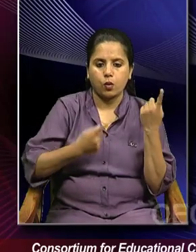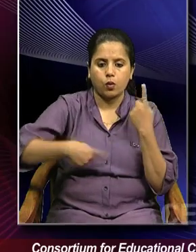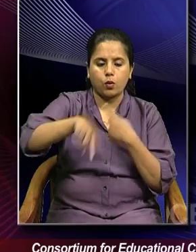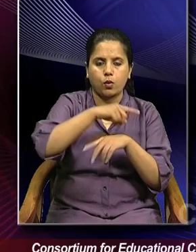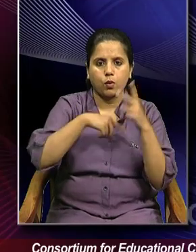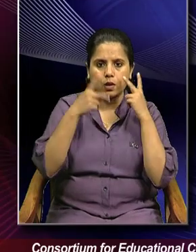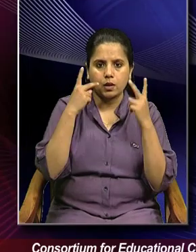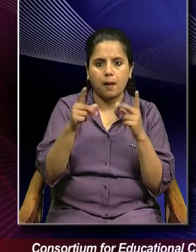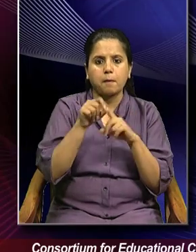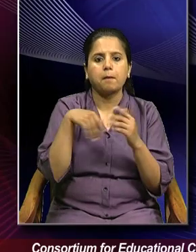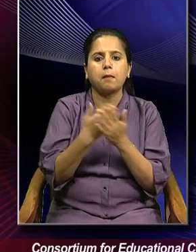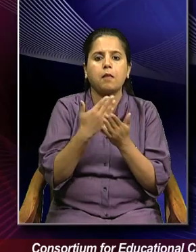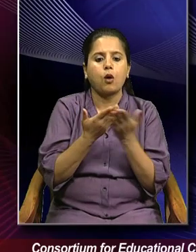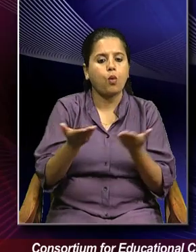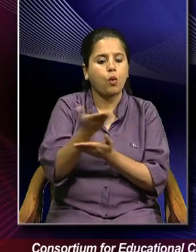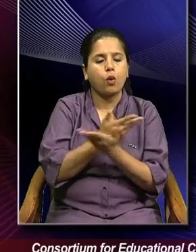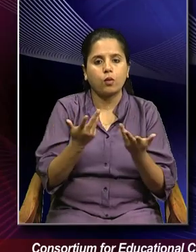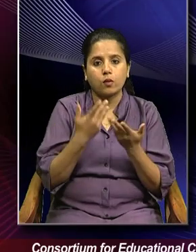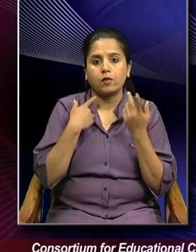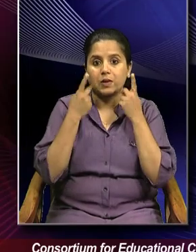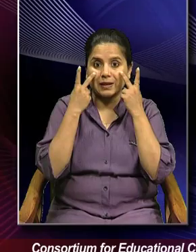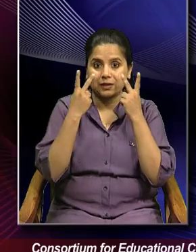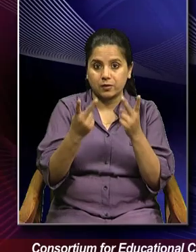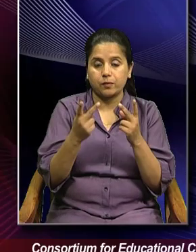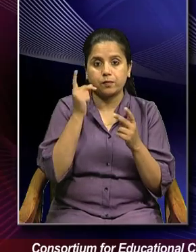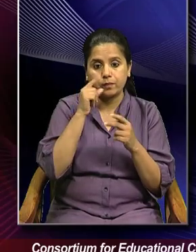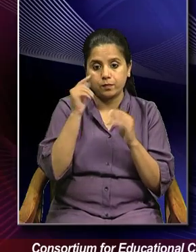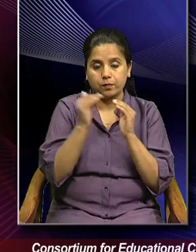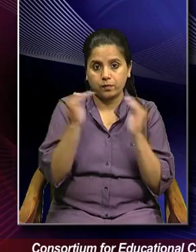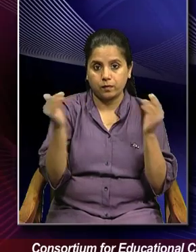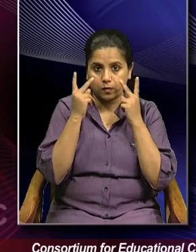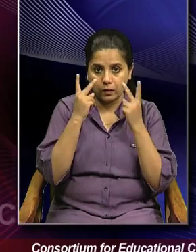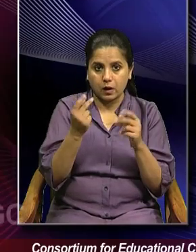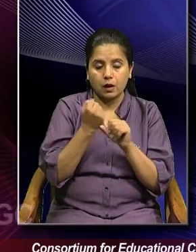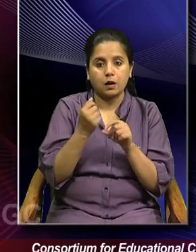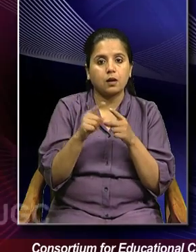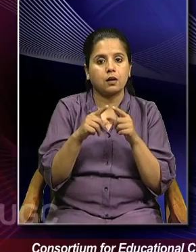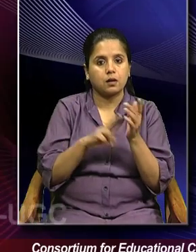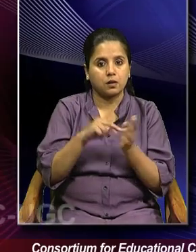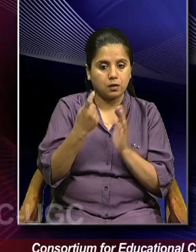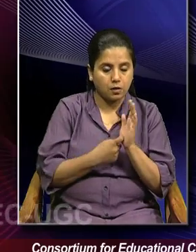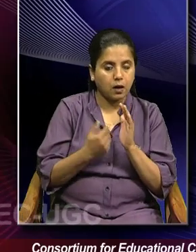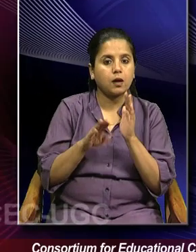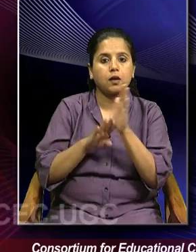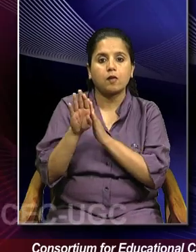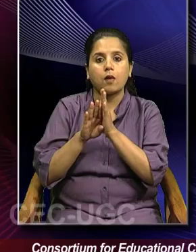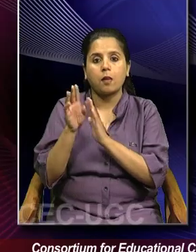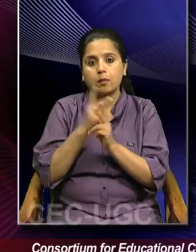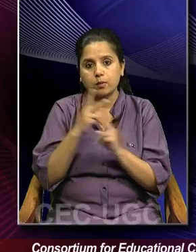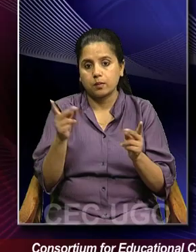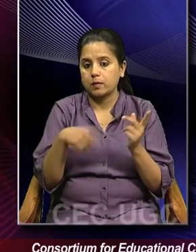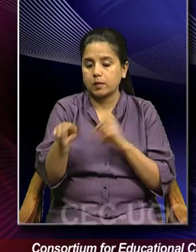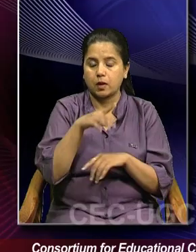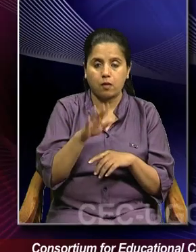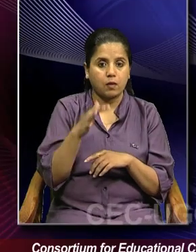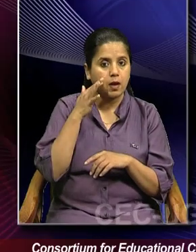its participants. So, when we look at gender equality, gender and development has an